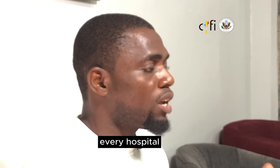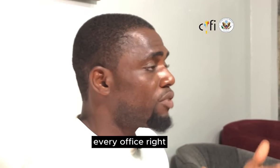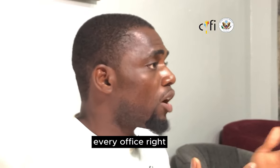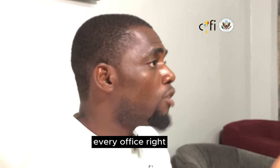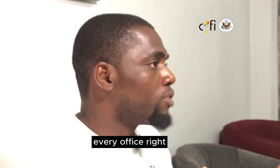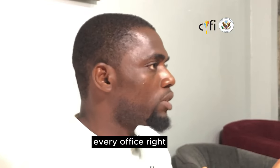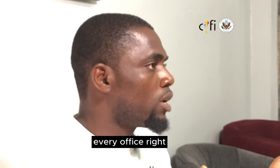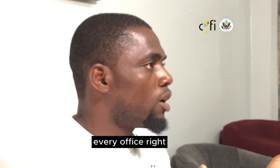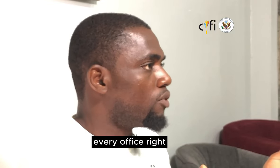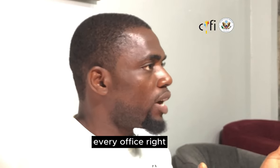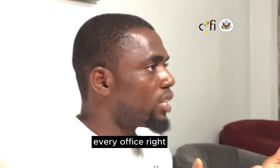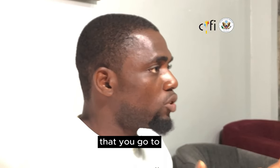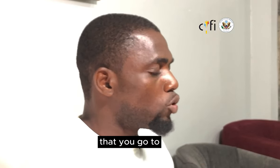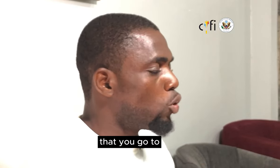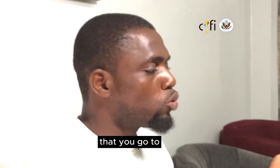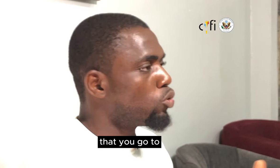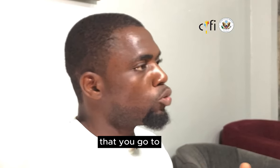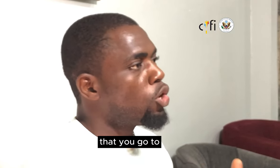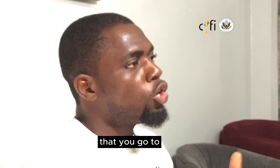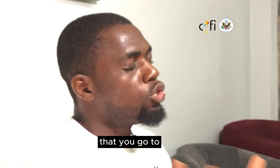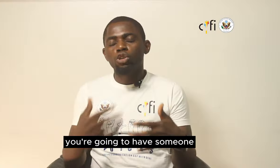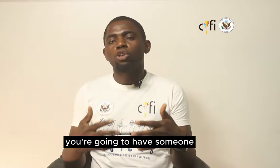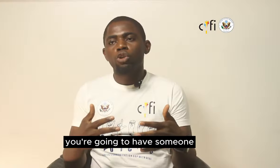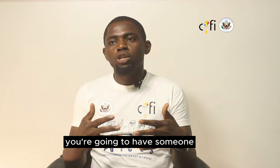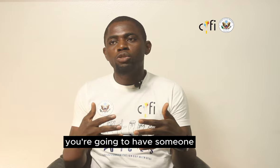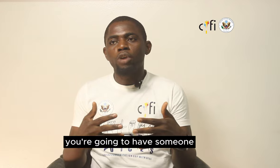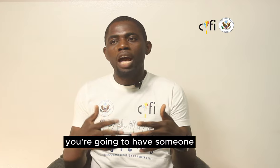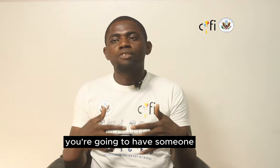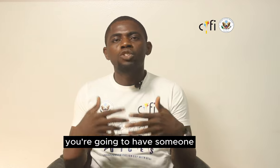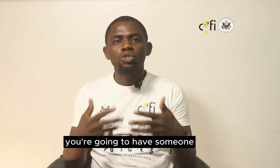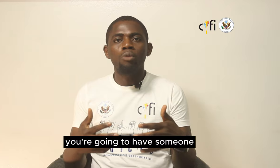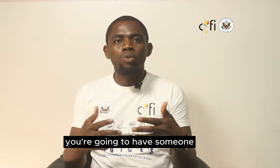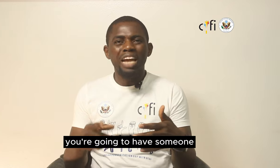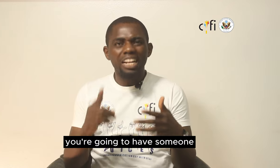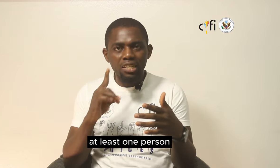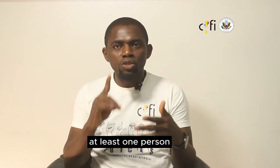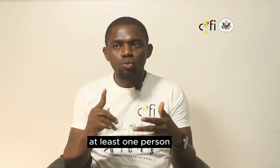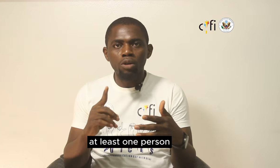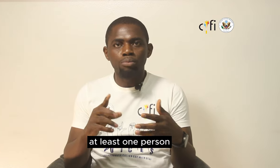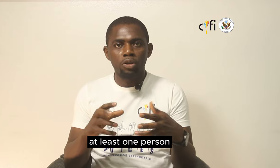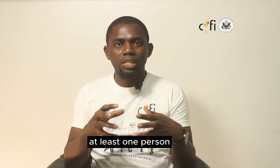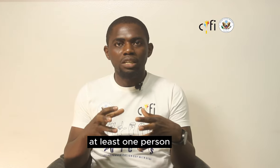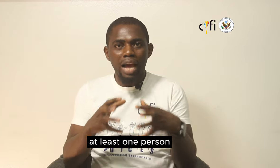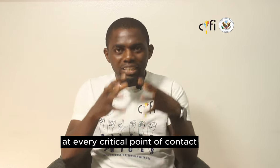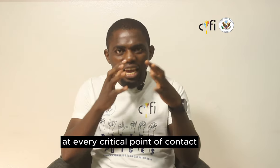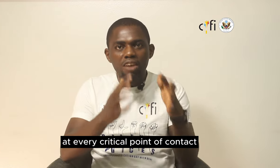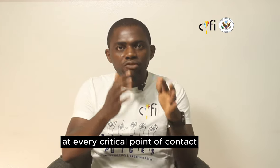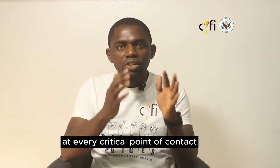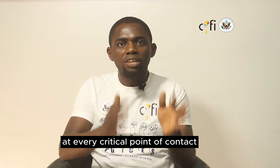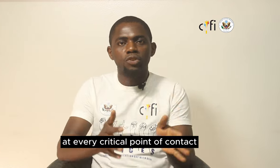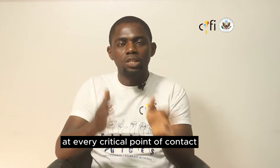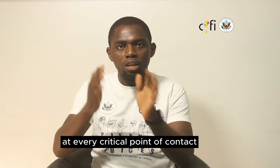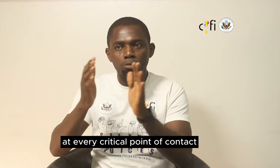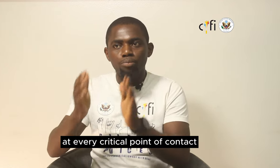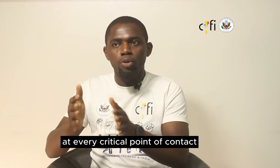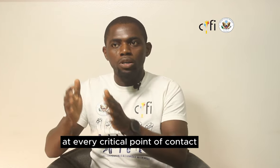every office, right, that you go to, you're going to have someone, at least one person, at every critical point